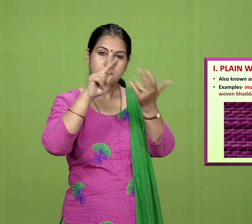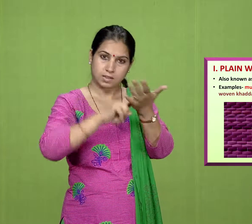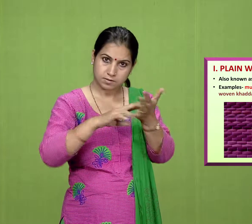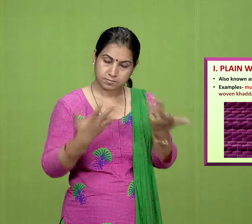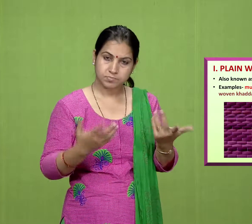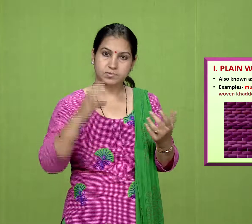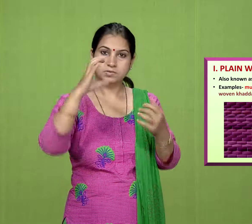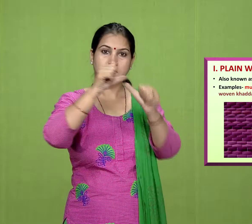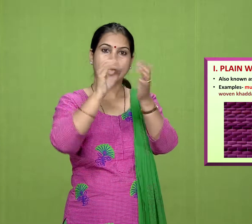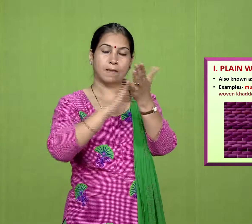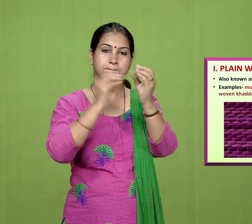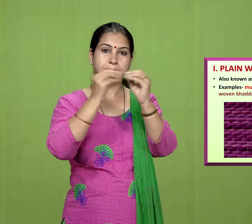cambric,